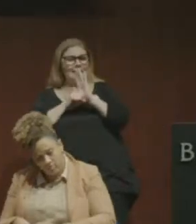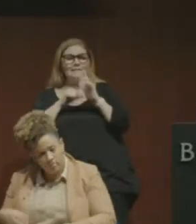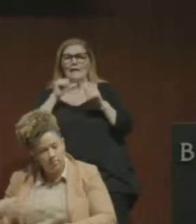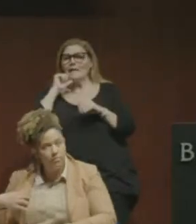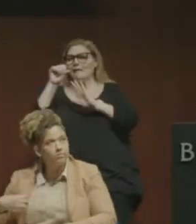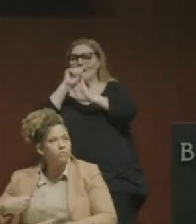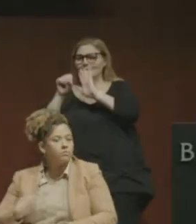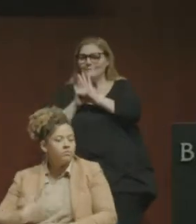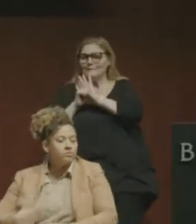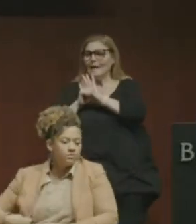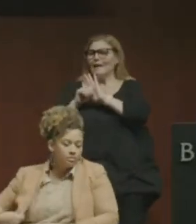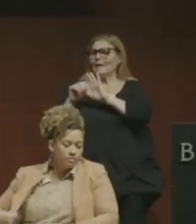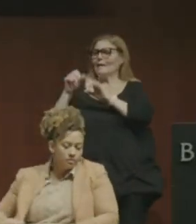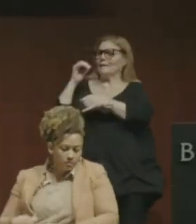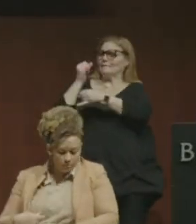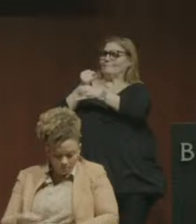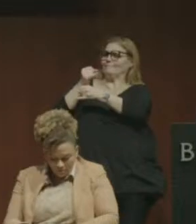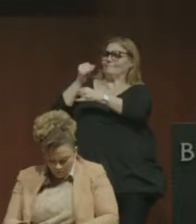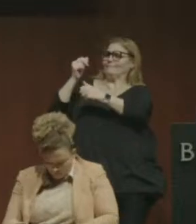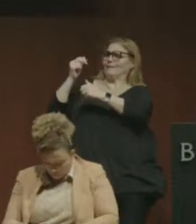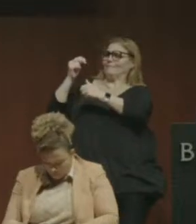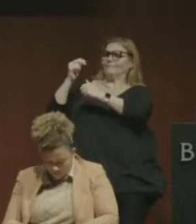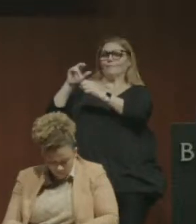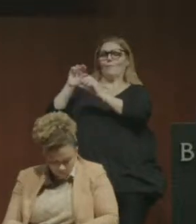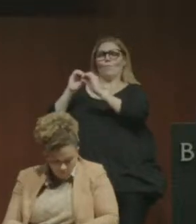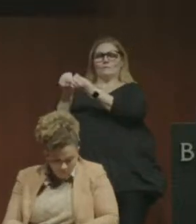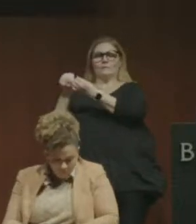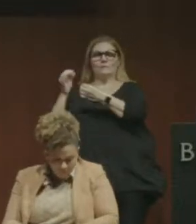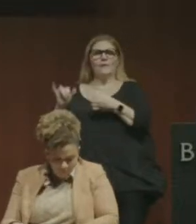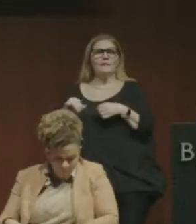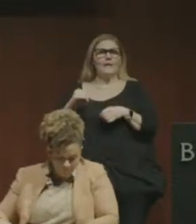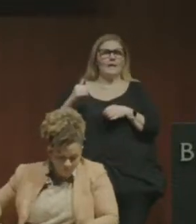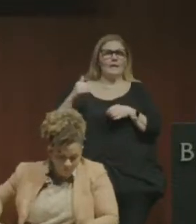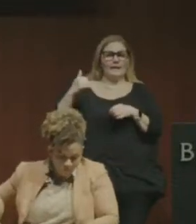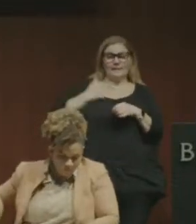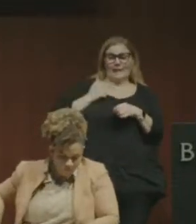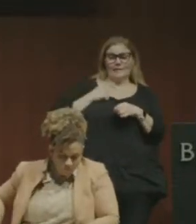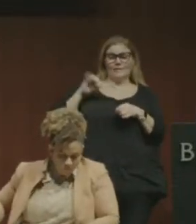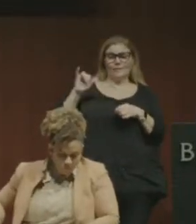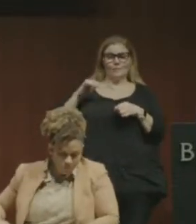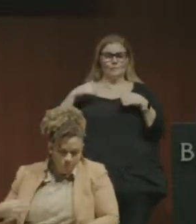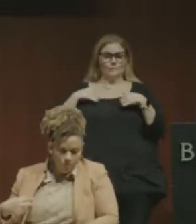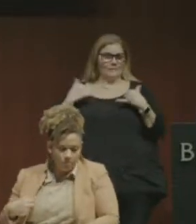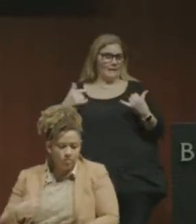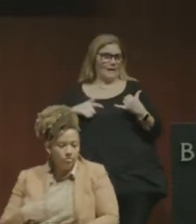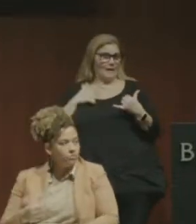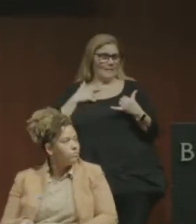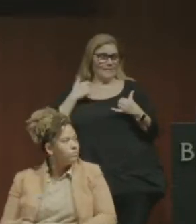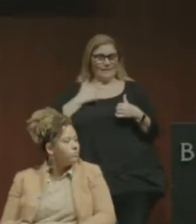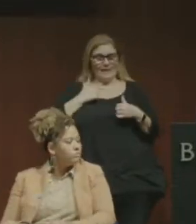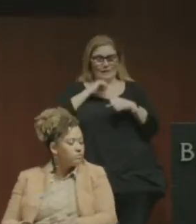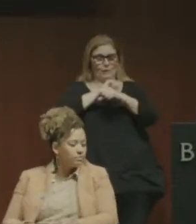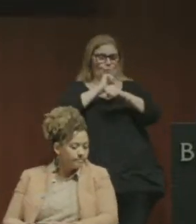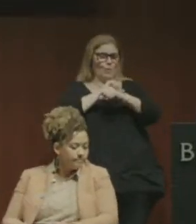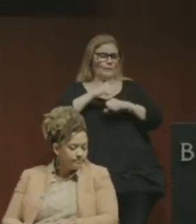non-state armed institutions in Africa, but also in Canada, which is where I live and where I